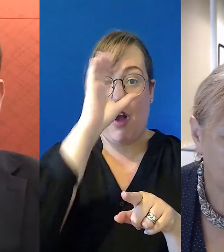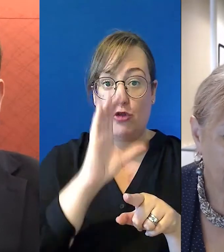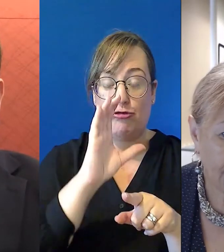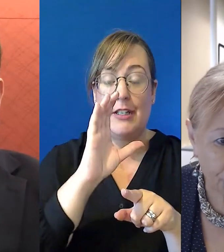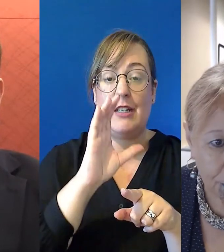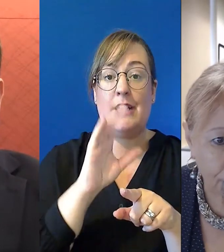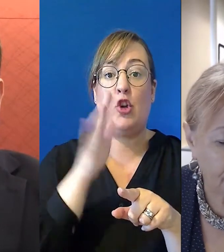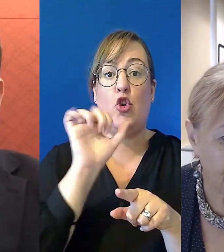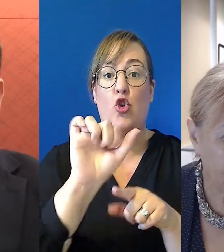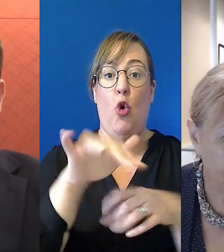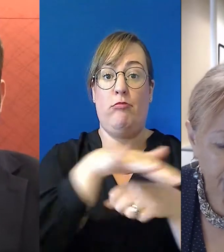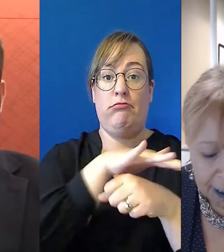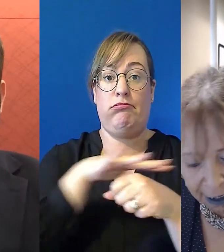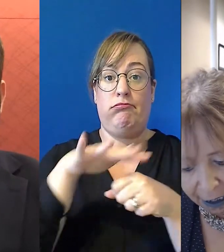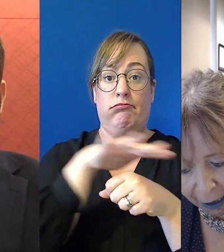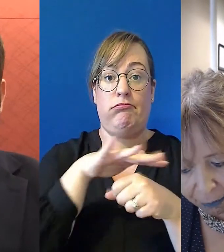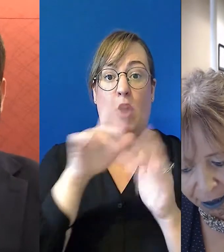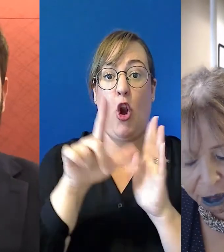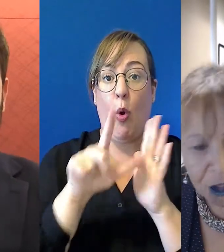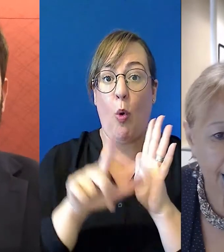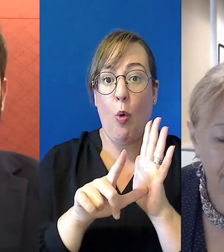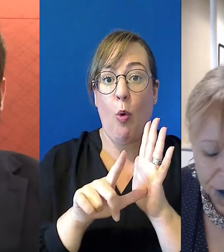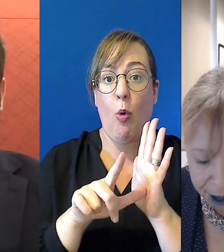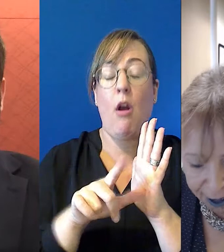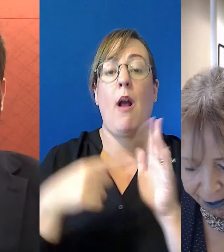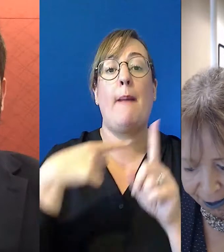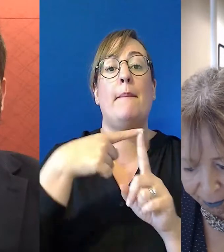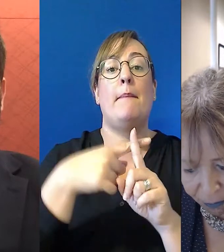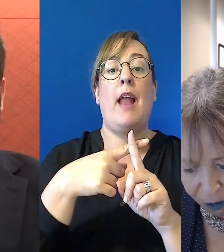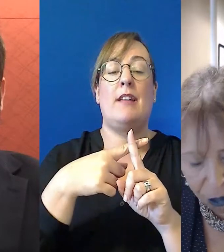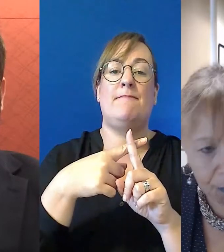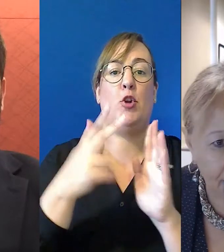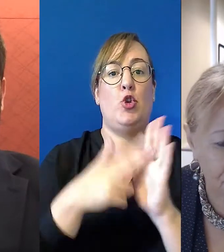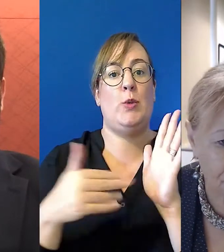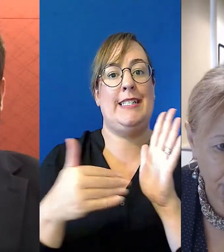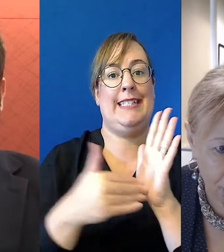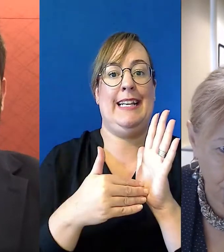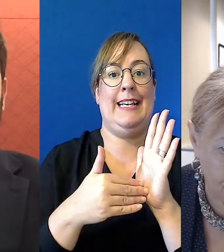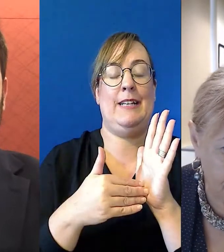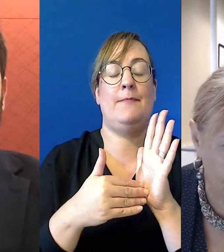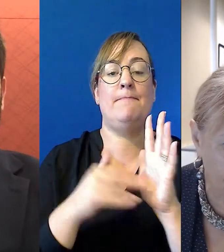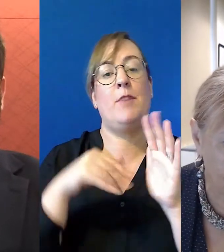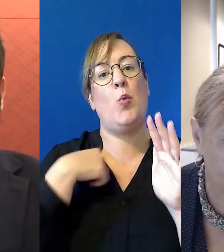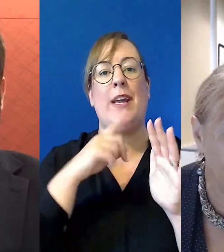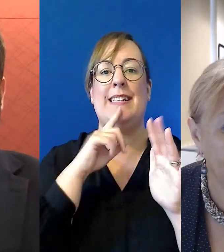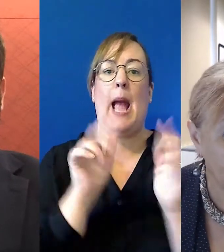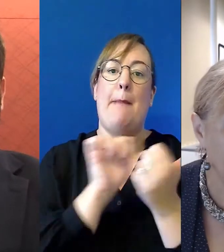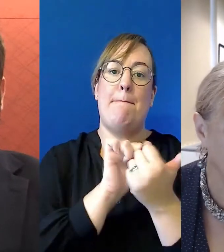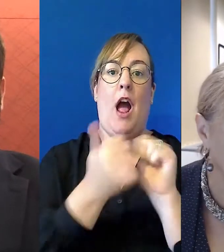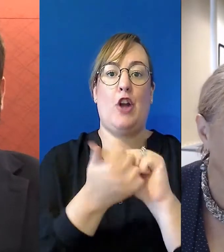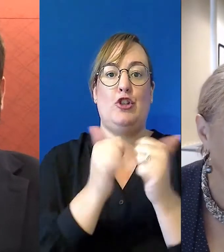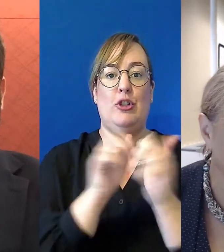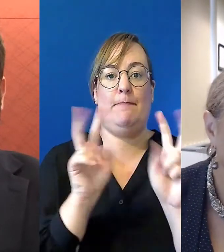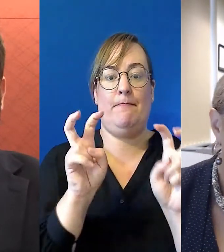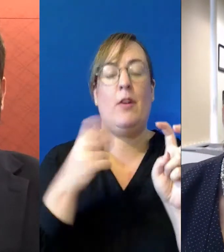all have to operate under. In the New Zealand context, the term partnership is used because we have the Treaty